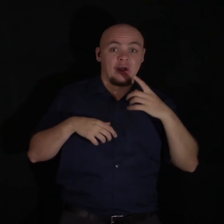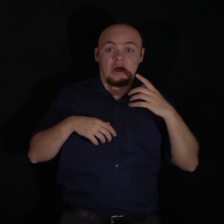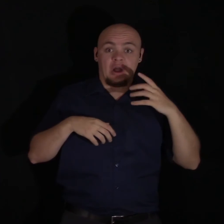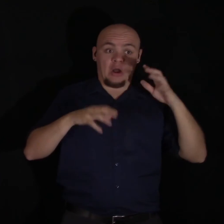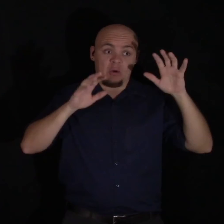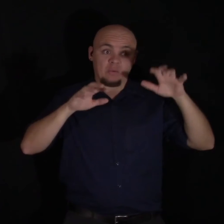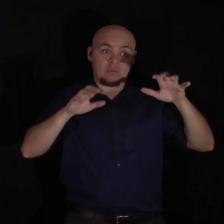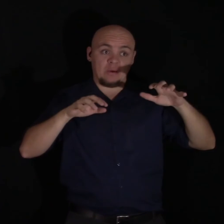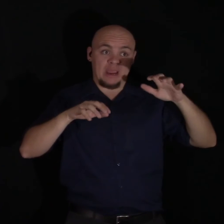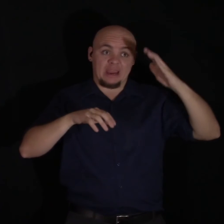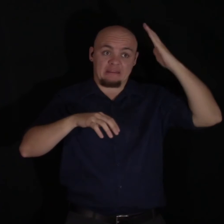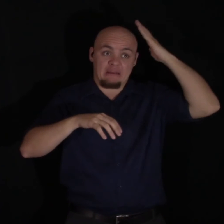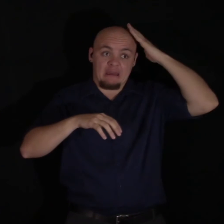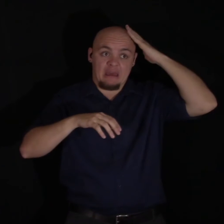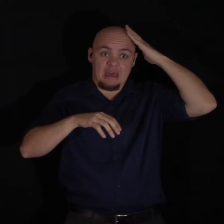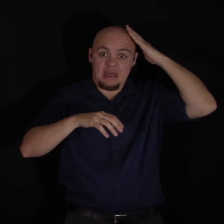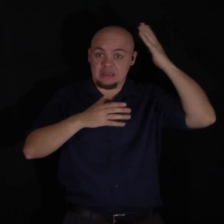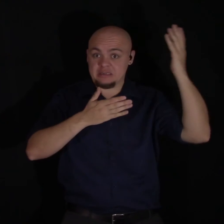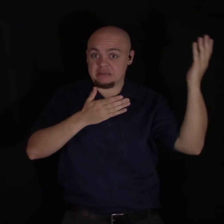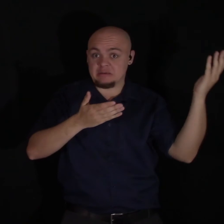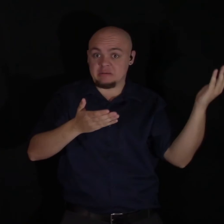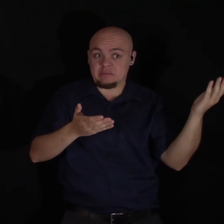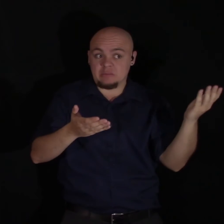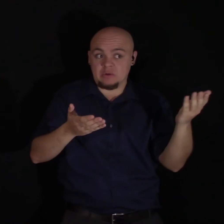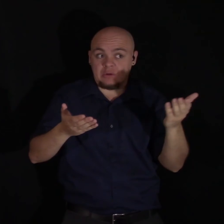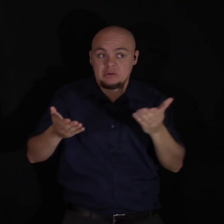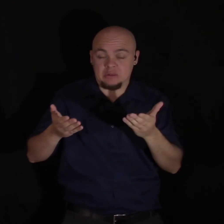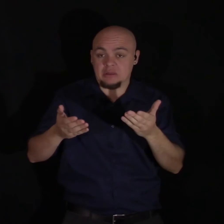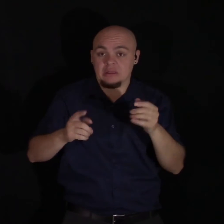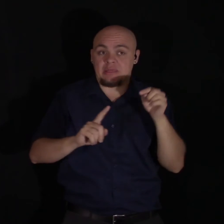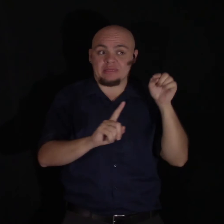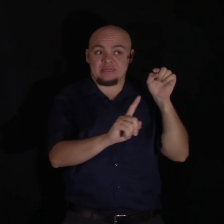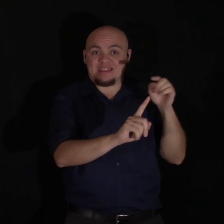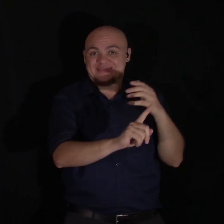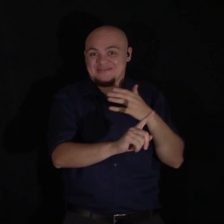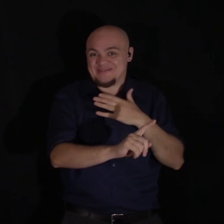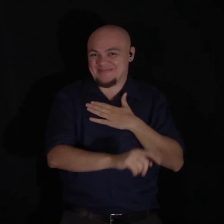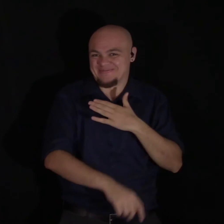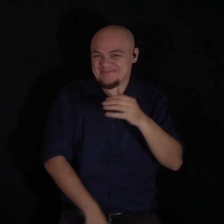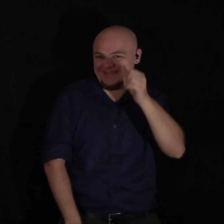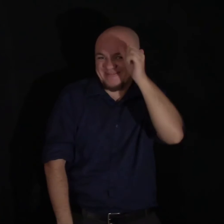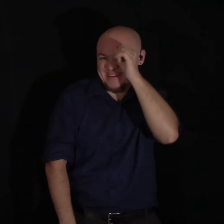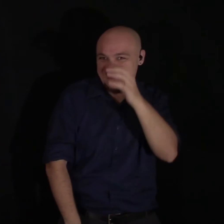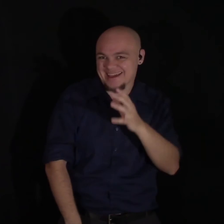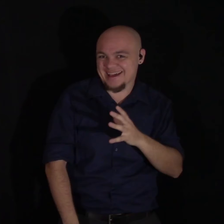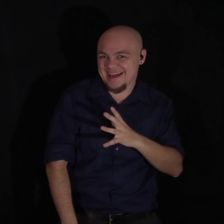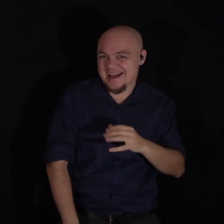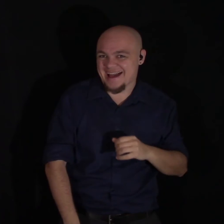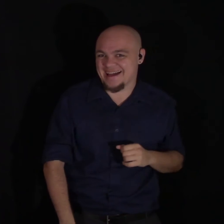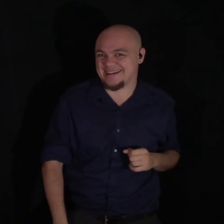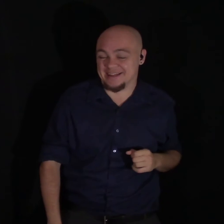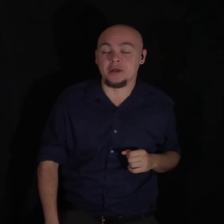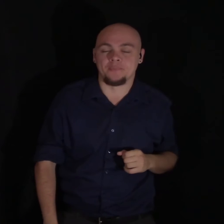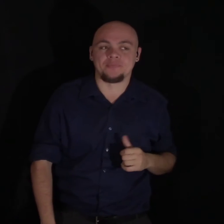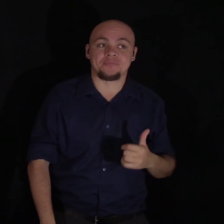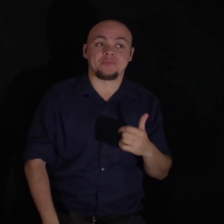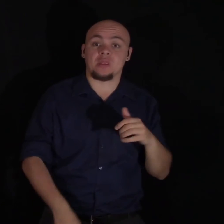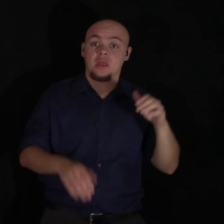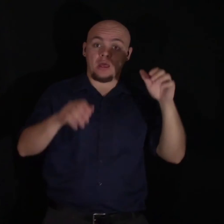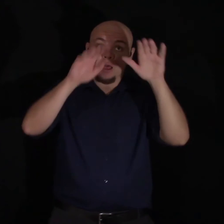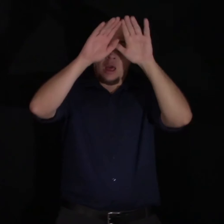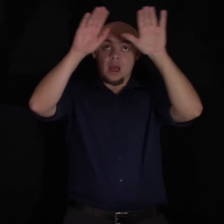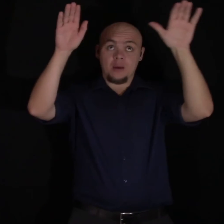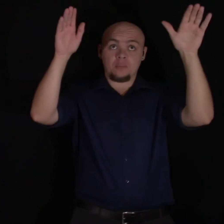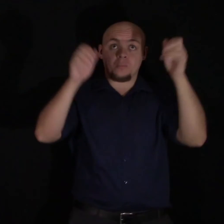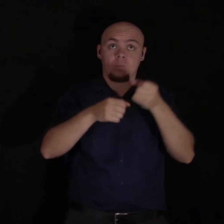keep me dry walking from the restaurant to the car, that this was my guy. You see, umbrellas were for people